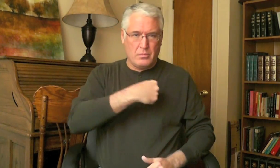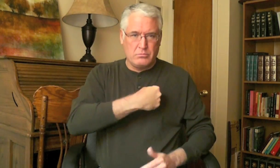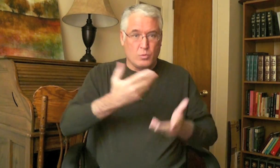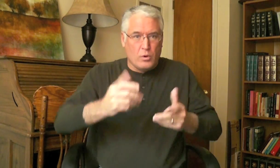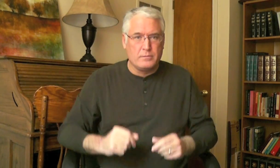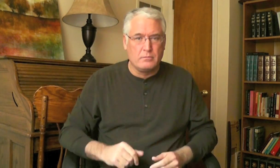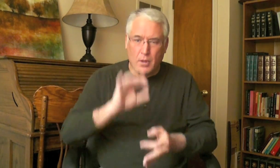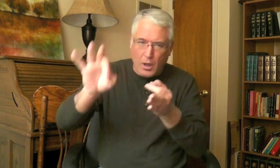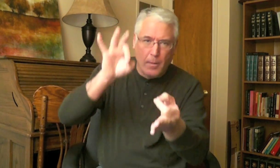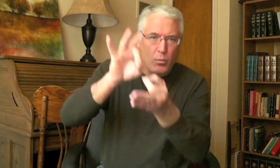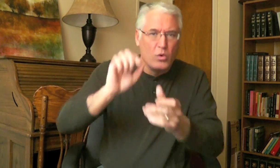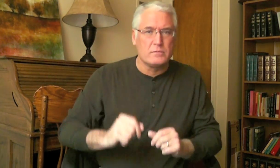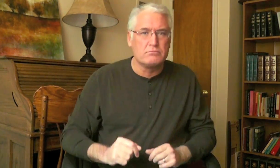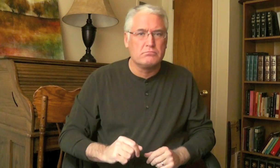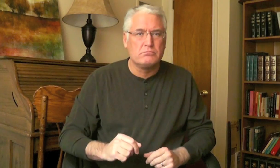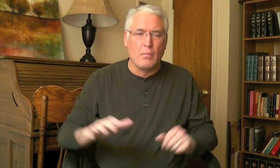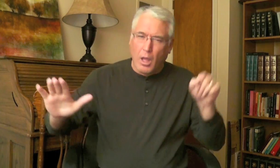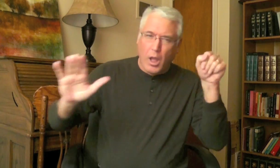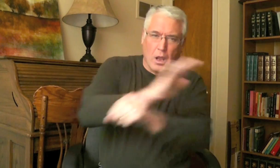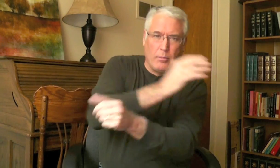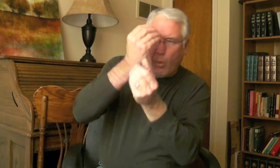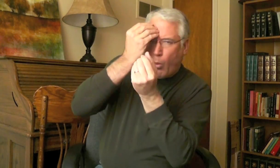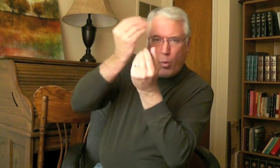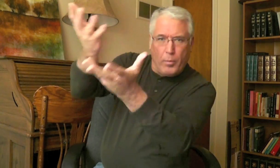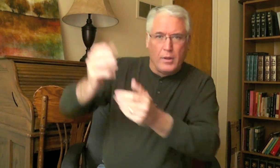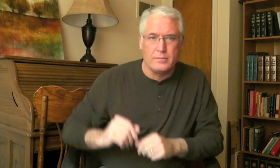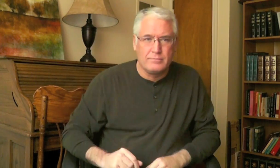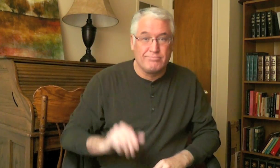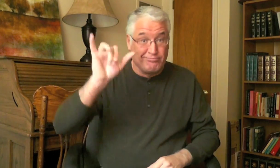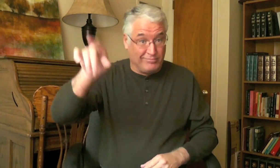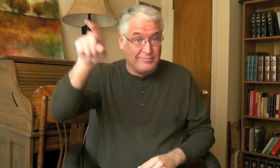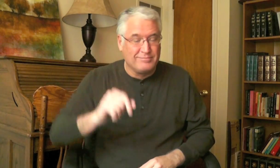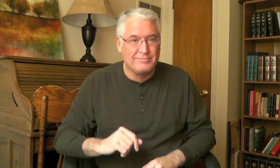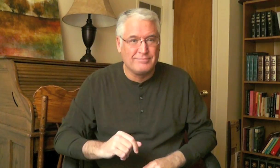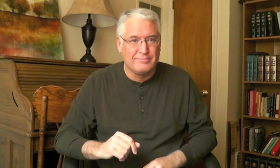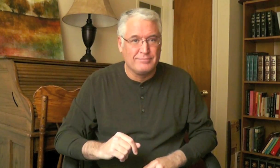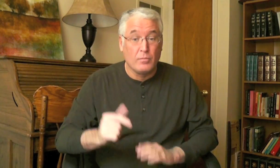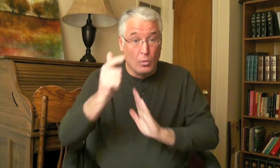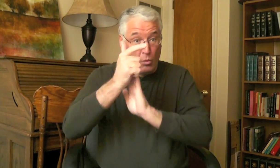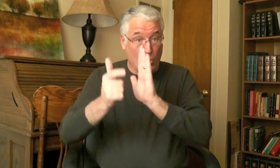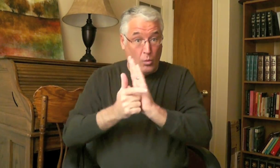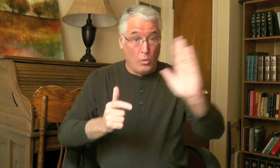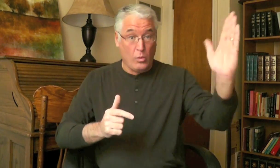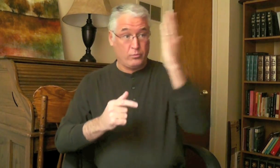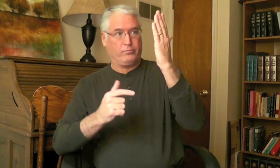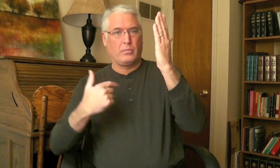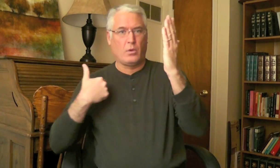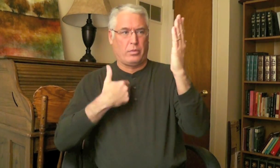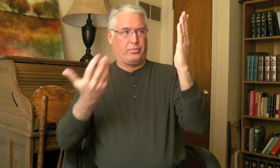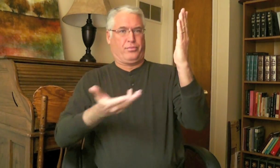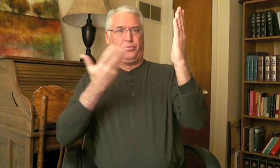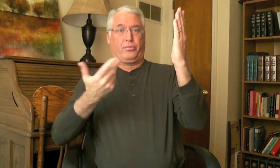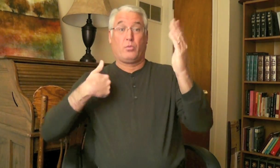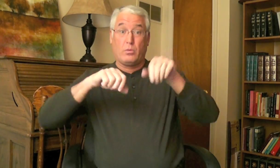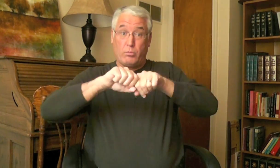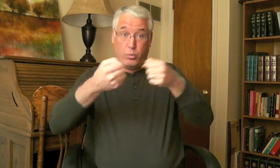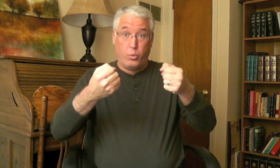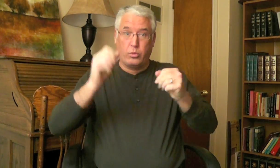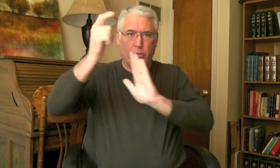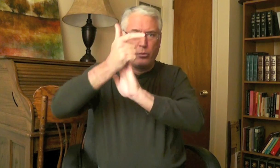standard requires us to be perfect, fully obedient to him. That's his law, and it's made